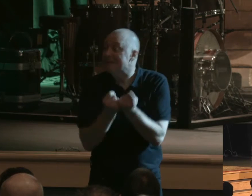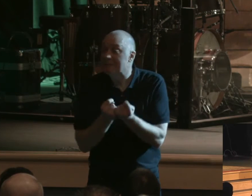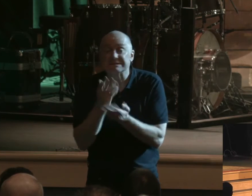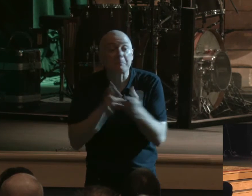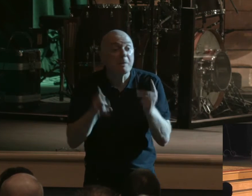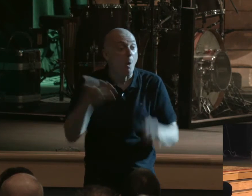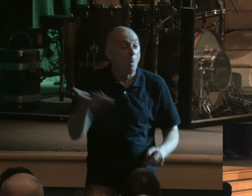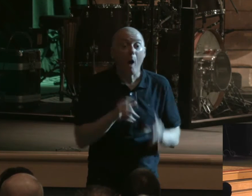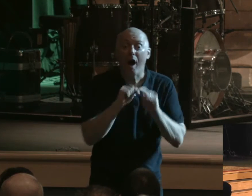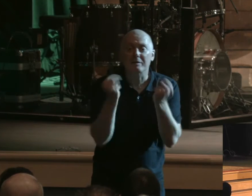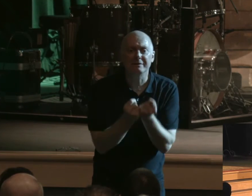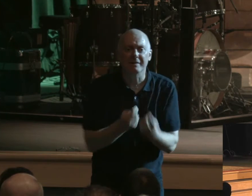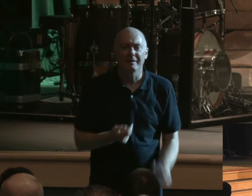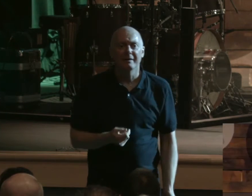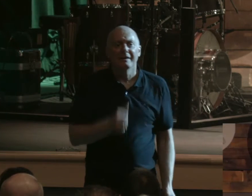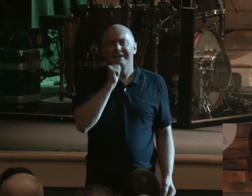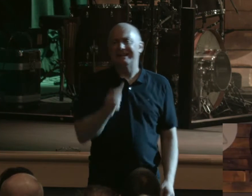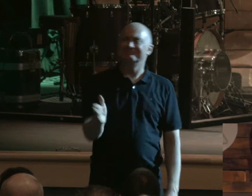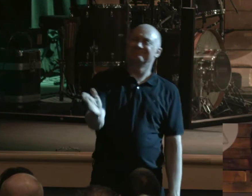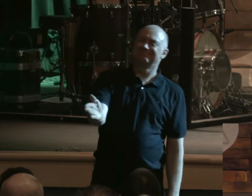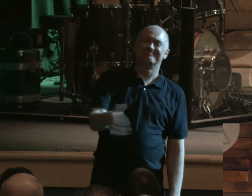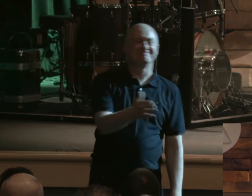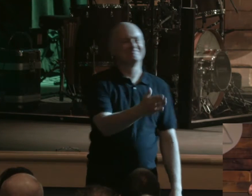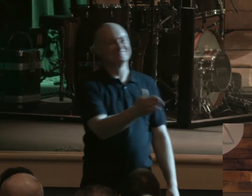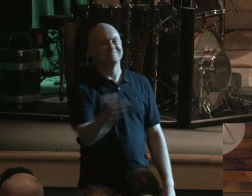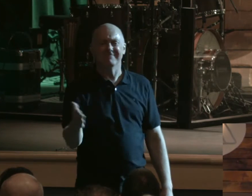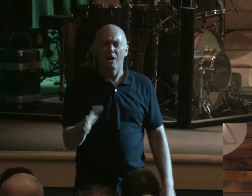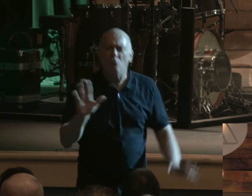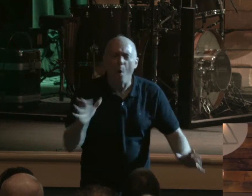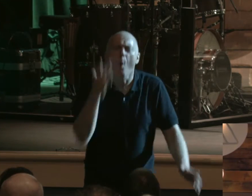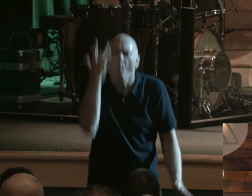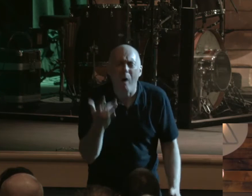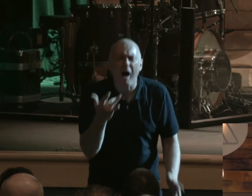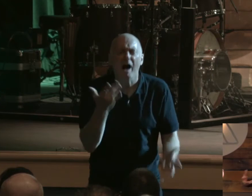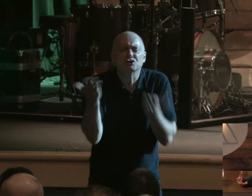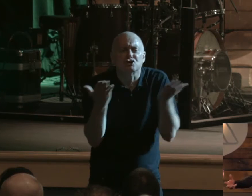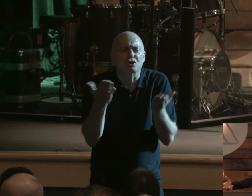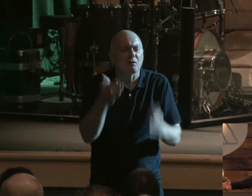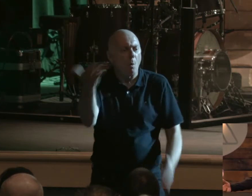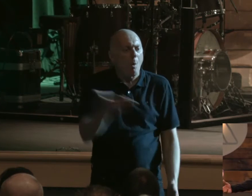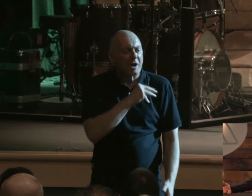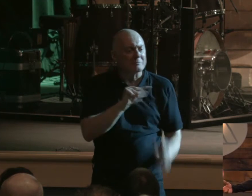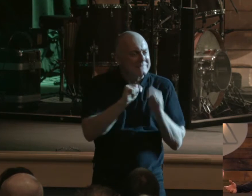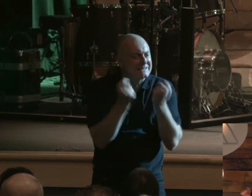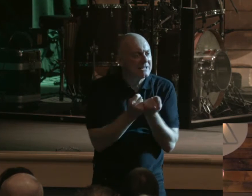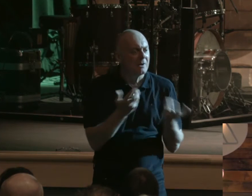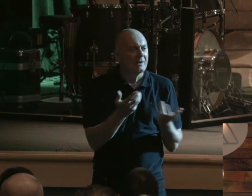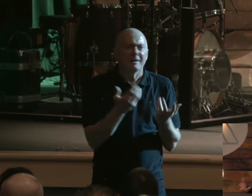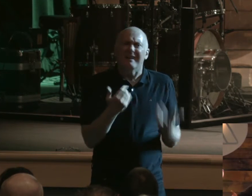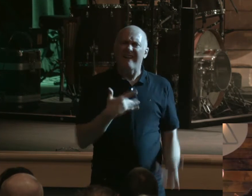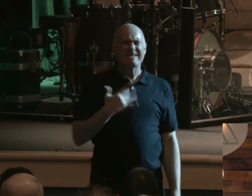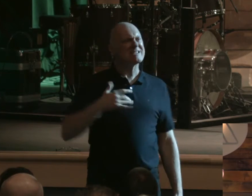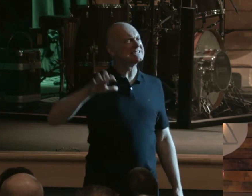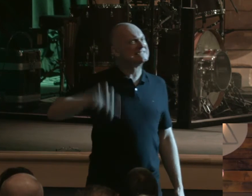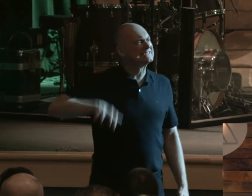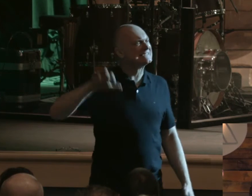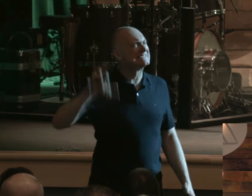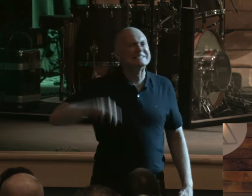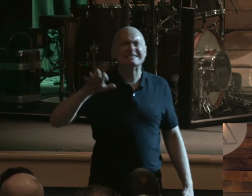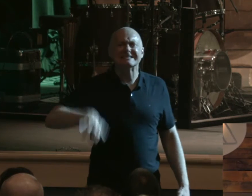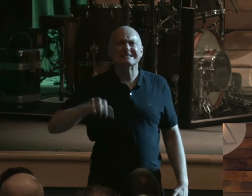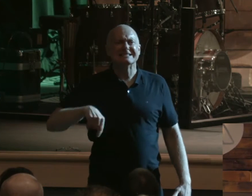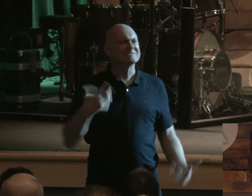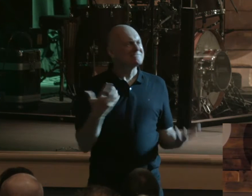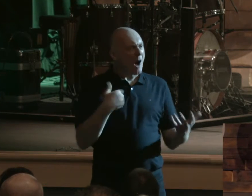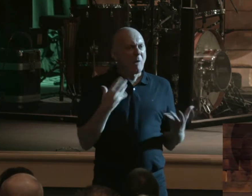of need? Not so we can just shake hands and feel good about ourselves. Because the love of Christ compels us to. We want to make our lives count. We want to